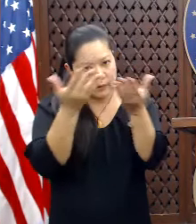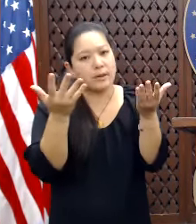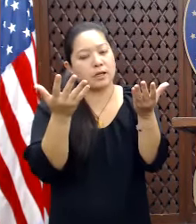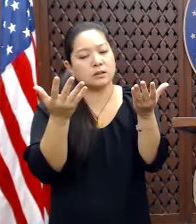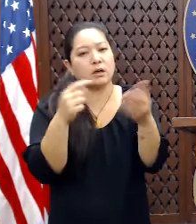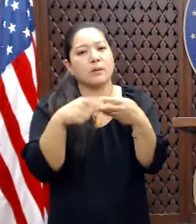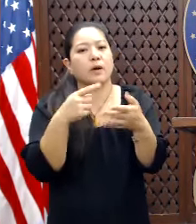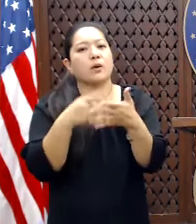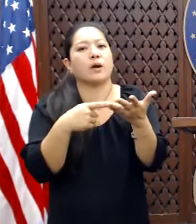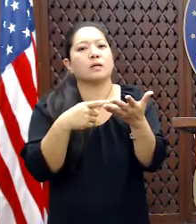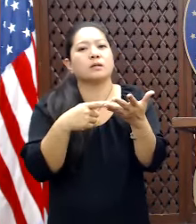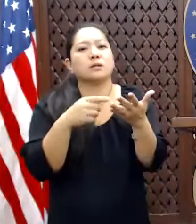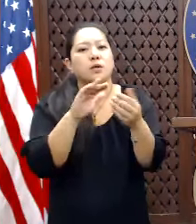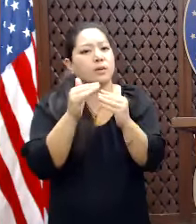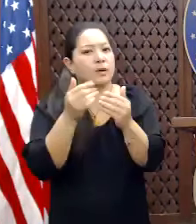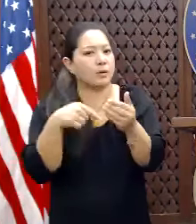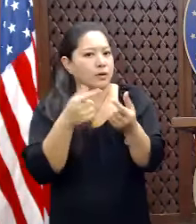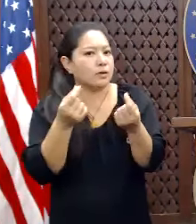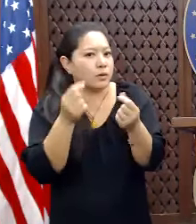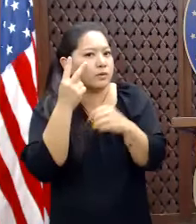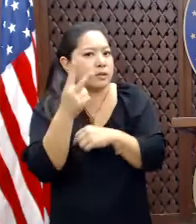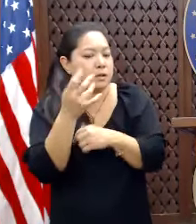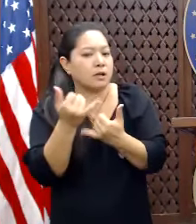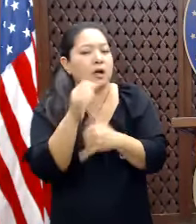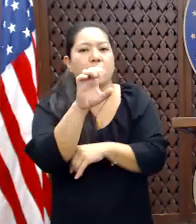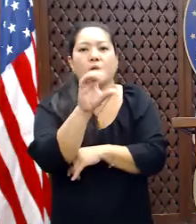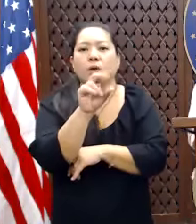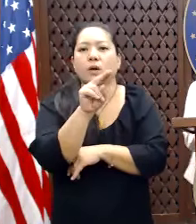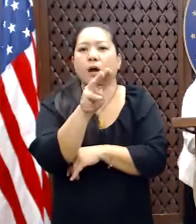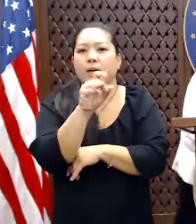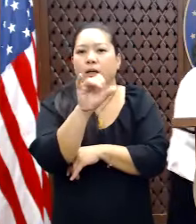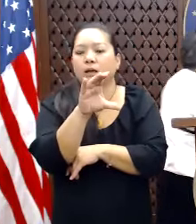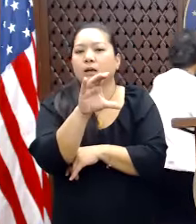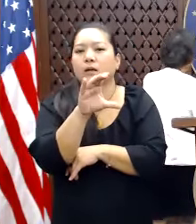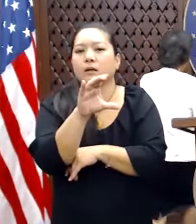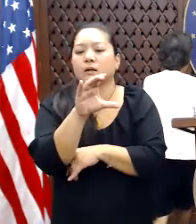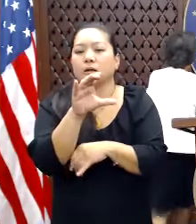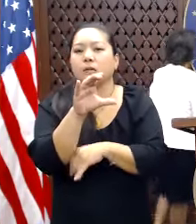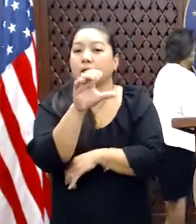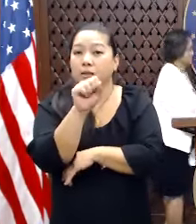information about economic stimulus that we will be seeing down the pipeline. Ricky?